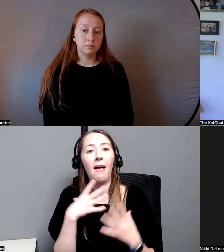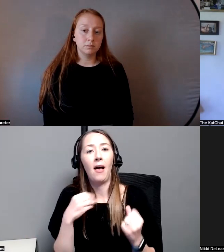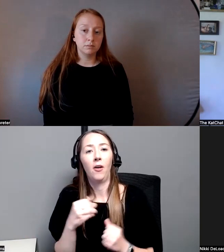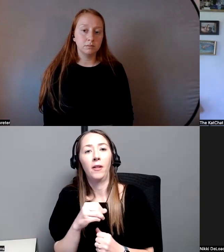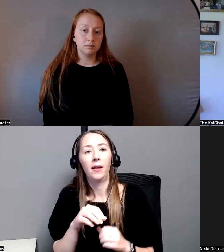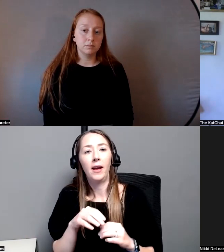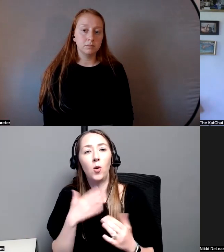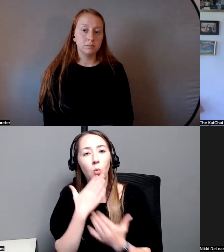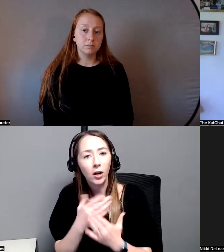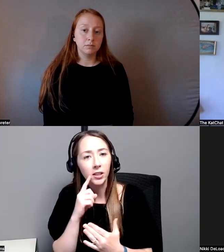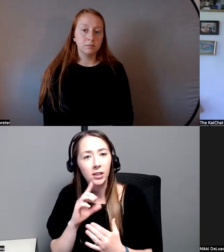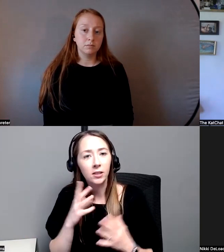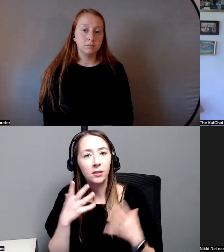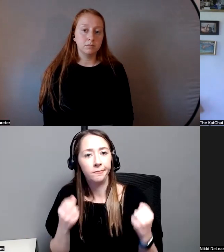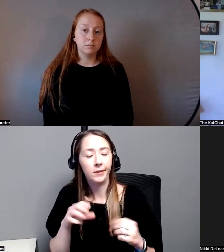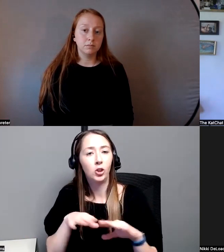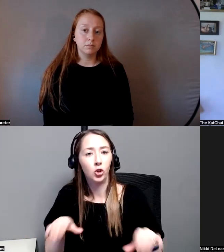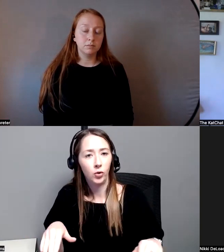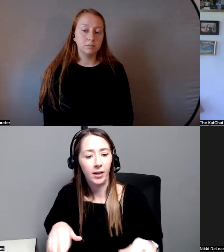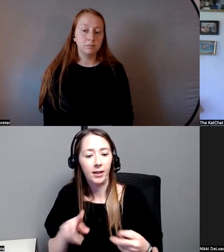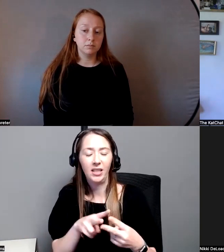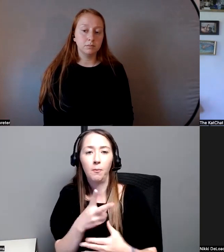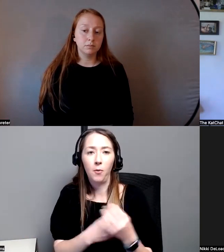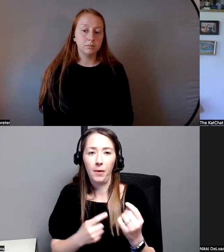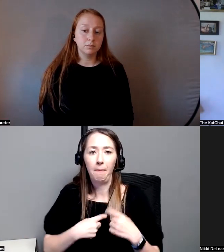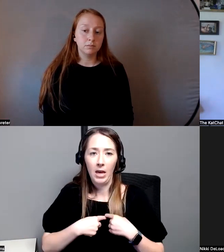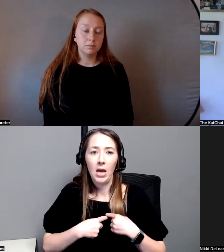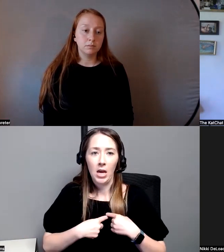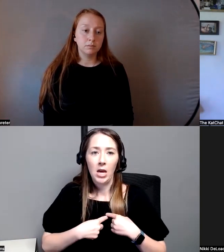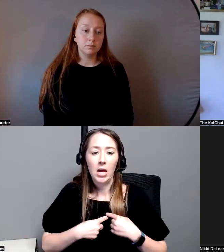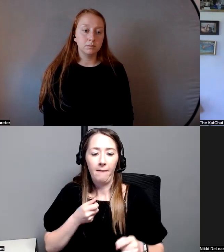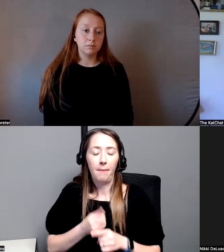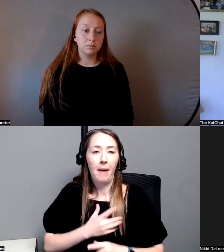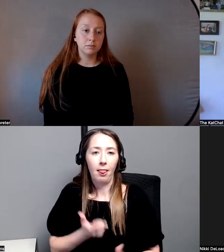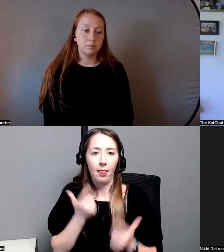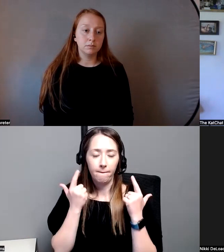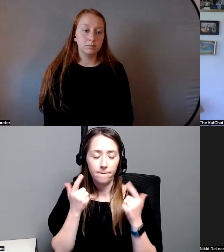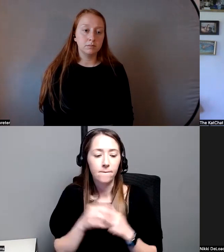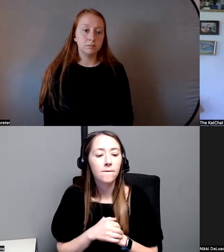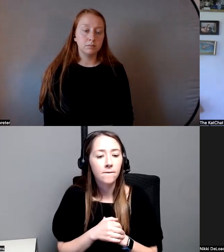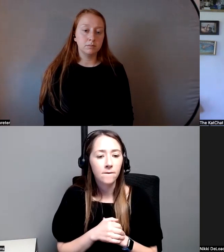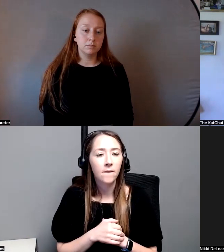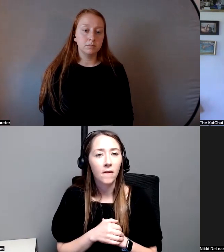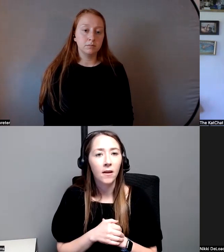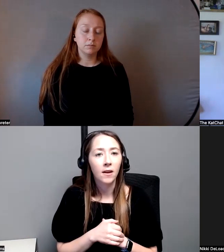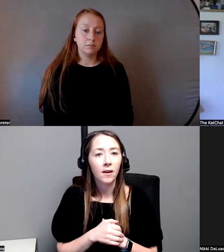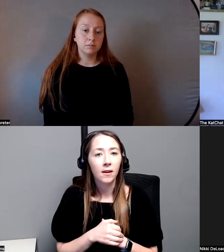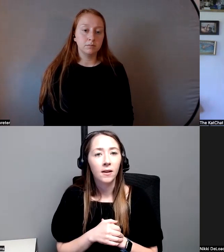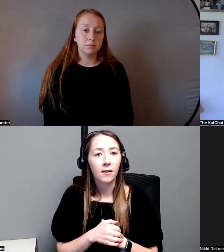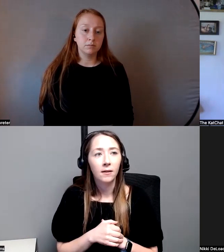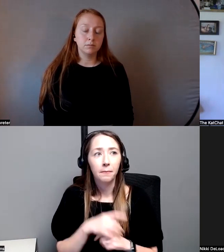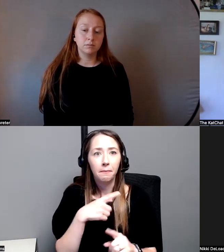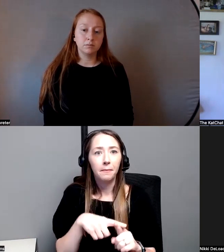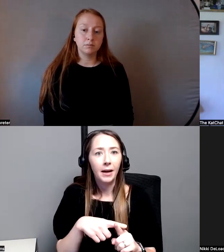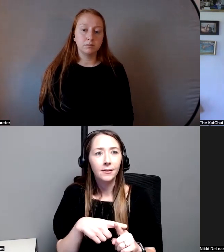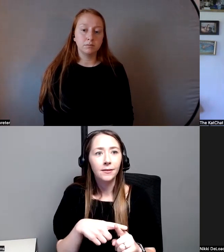because those are the ones that have impacted me and my life so deeply. And also at the end of the day, you know,